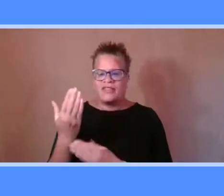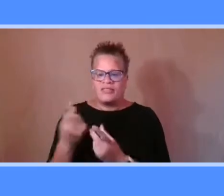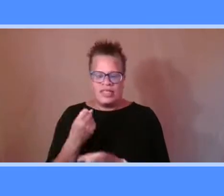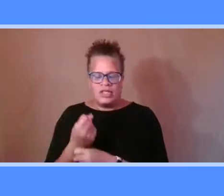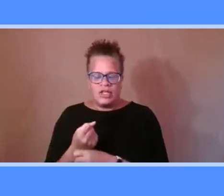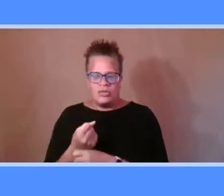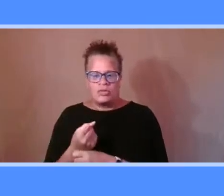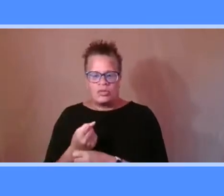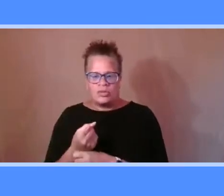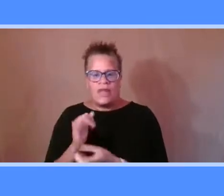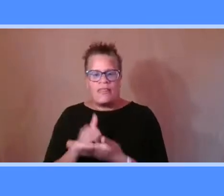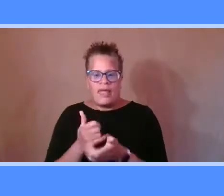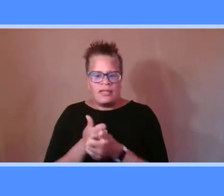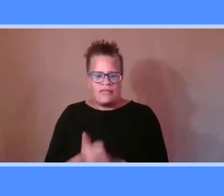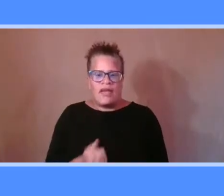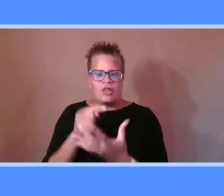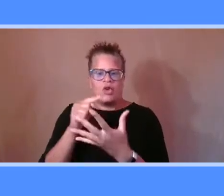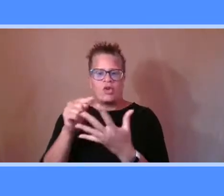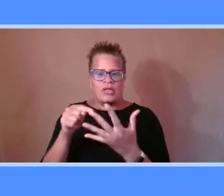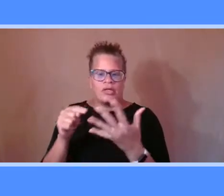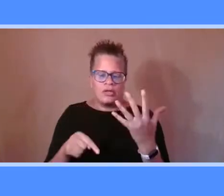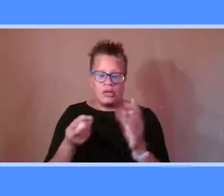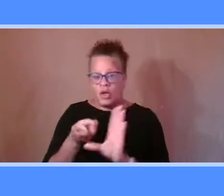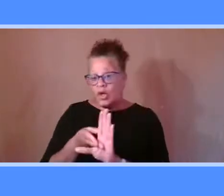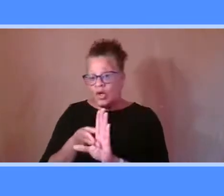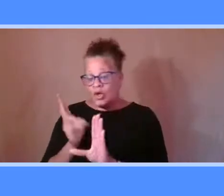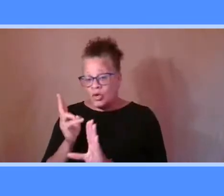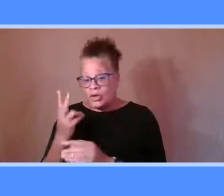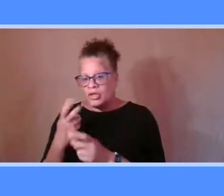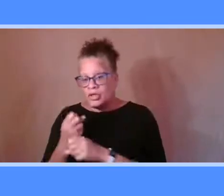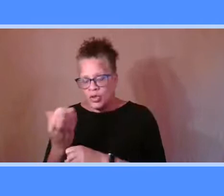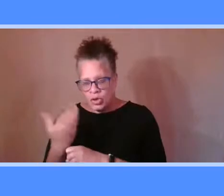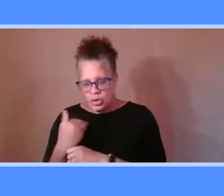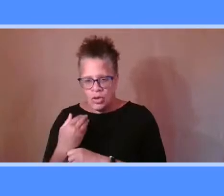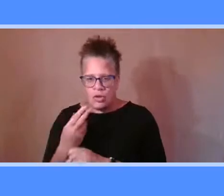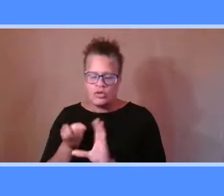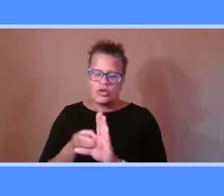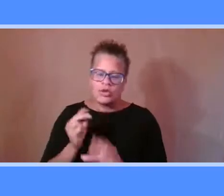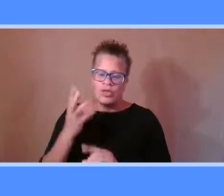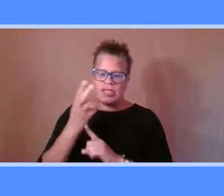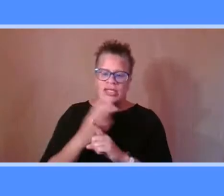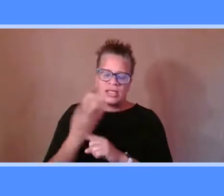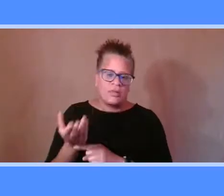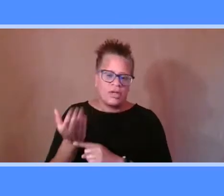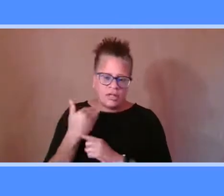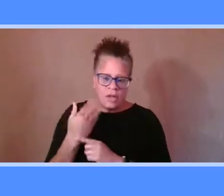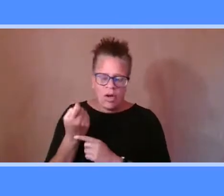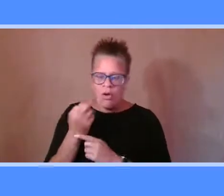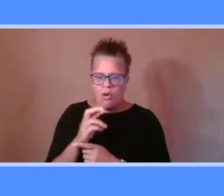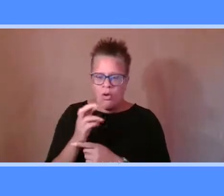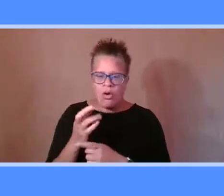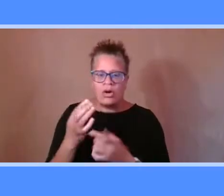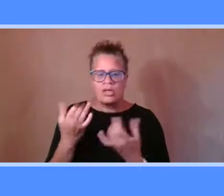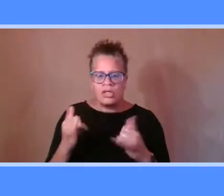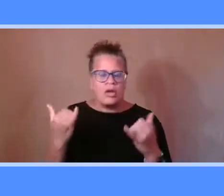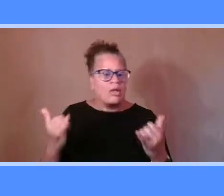years. So, quit 2 years ago or quit 6 months ago, or a current